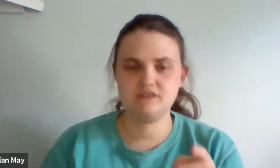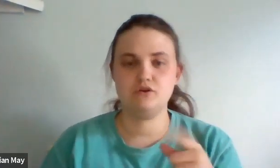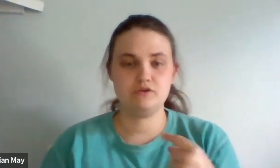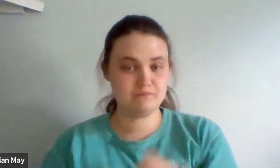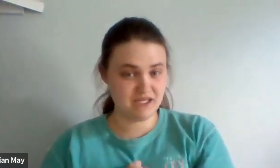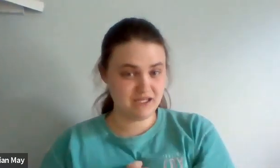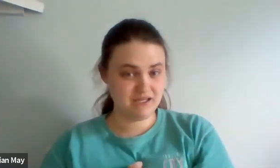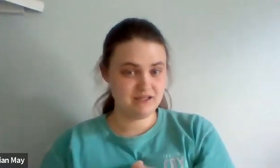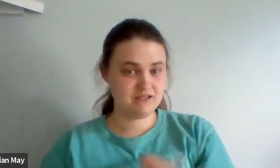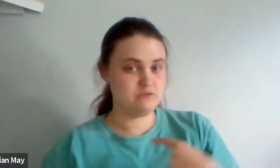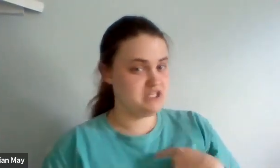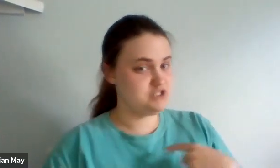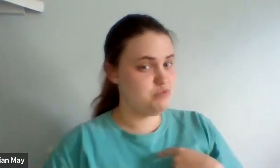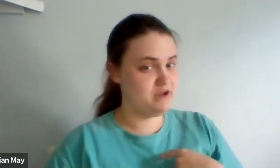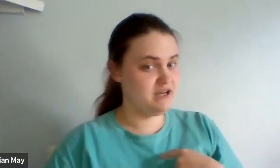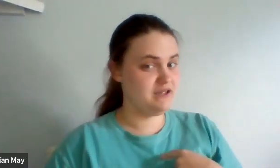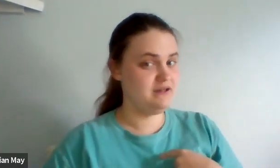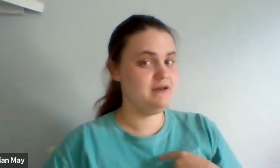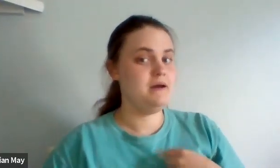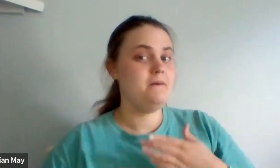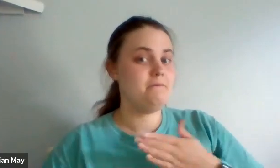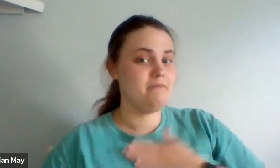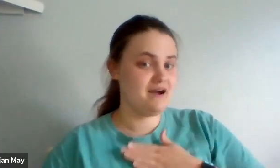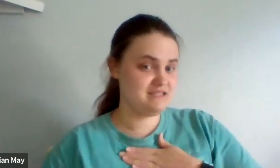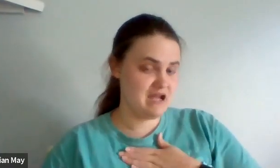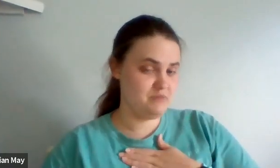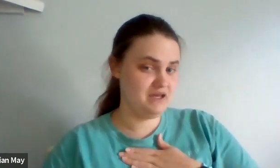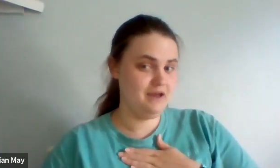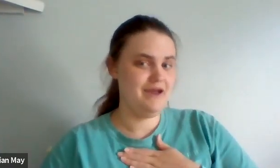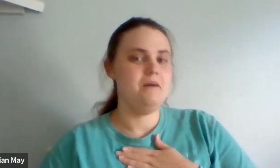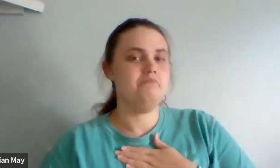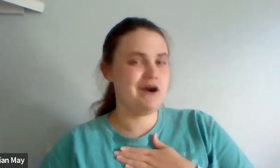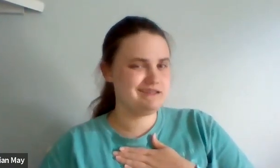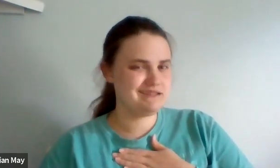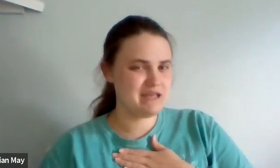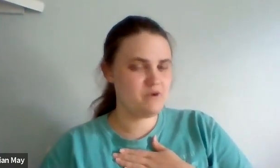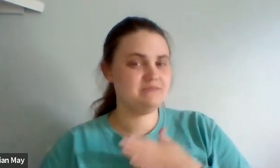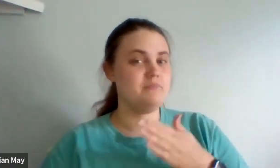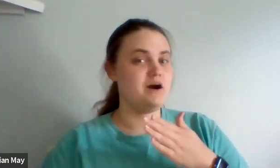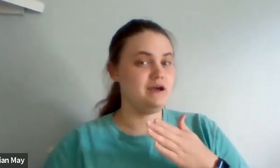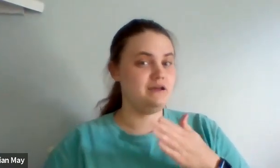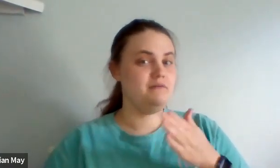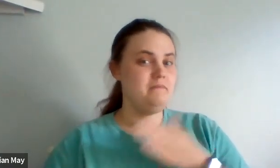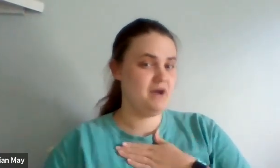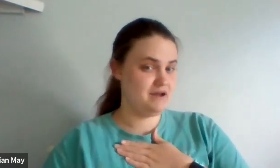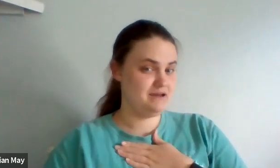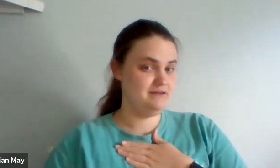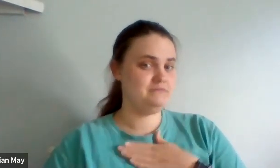So there's me. So me's just pointing. My's tapping. Mine's the same way as mine.